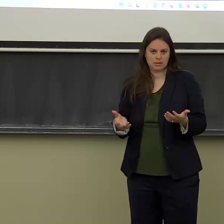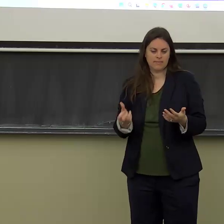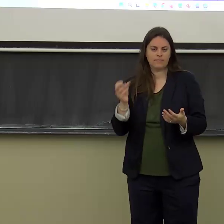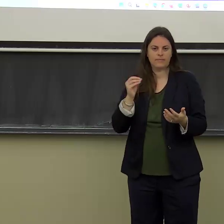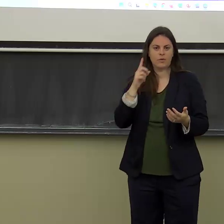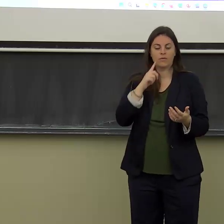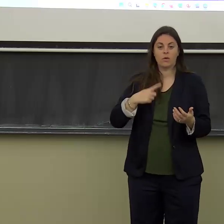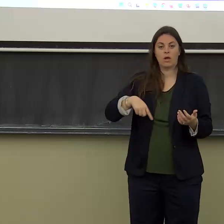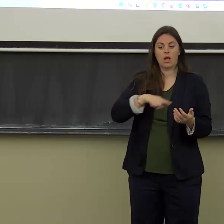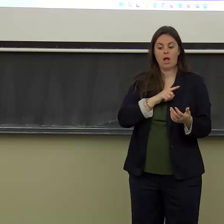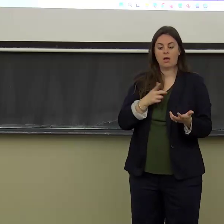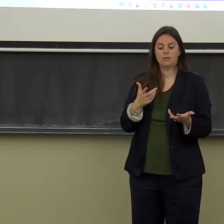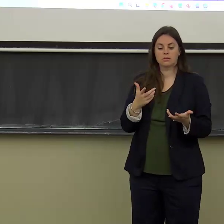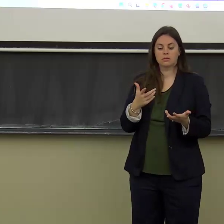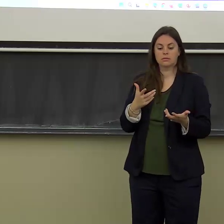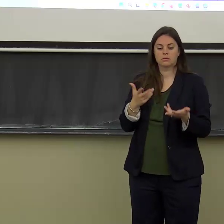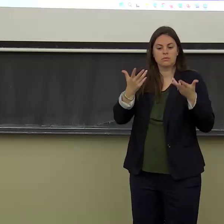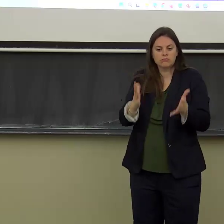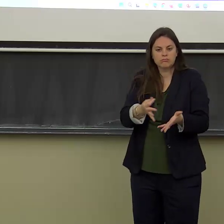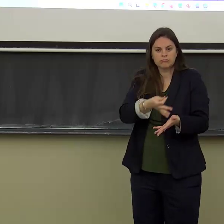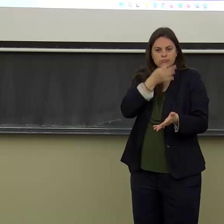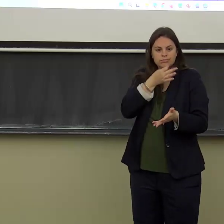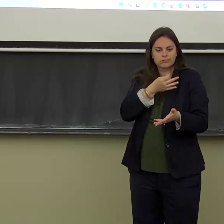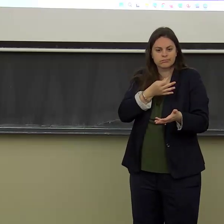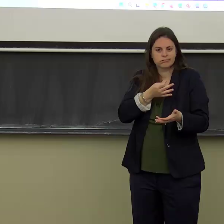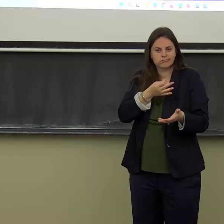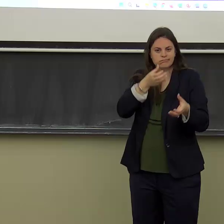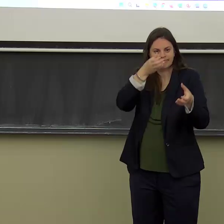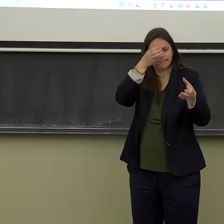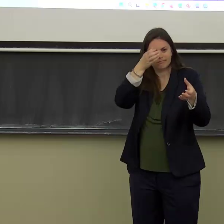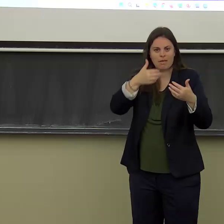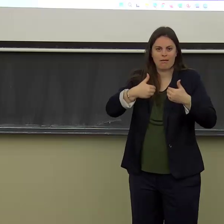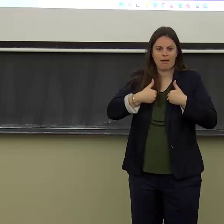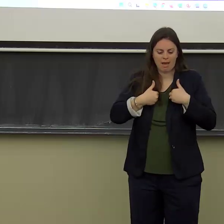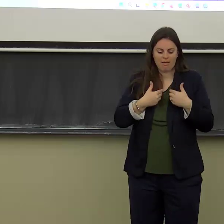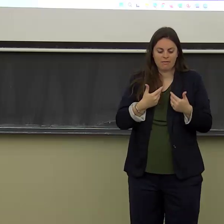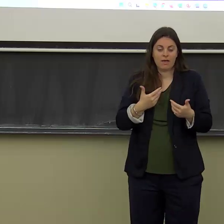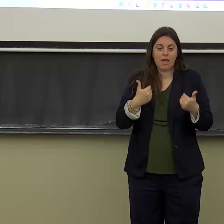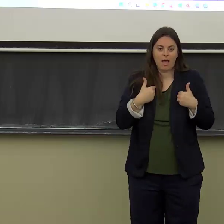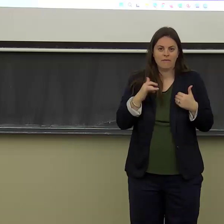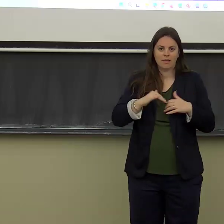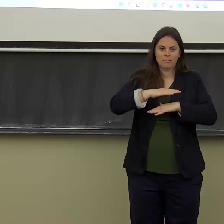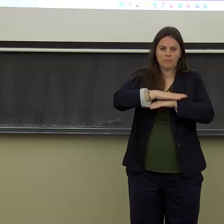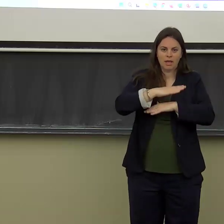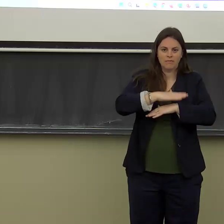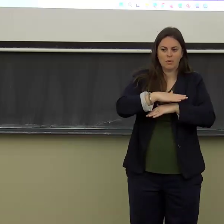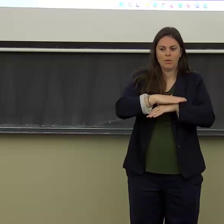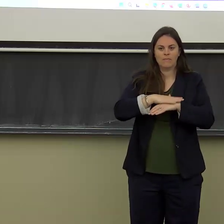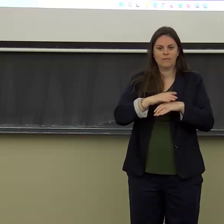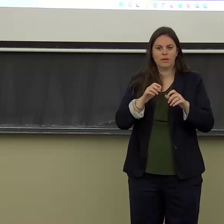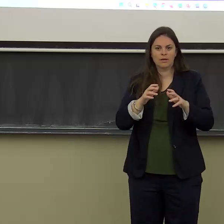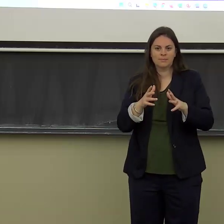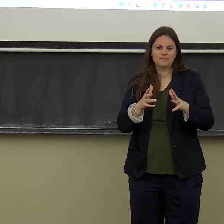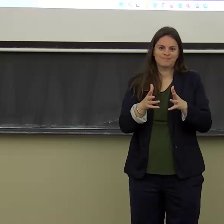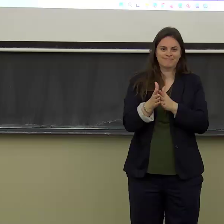for us who have the expertise, who have the platform, who have the gravitas,